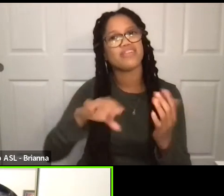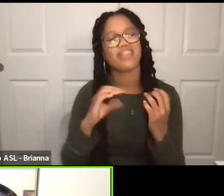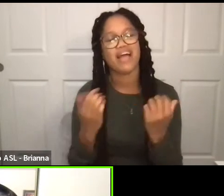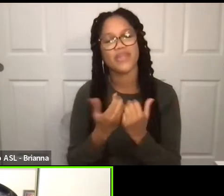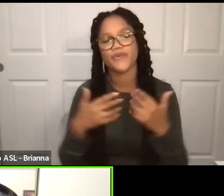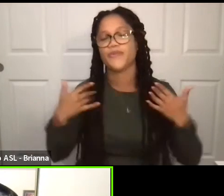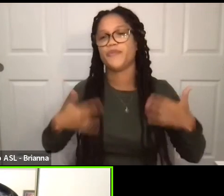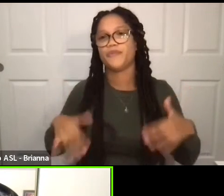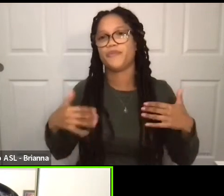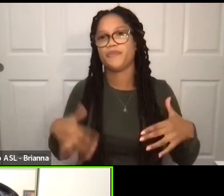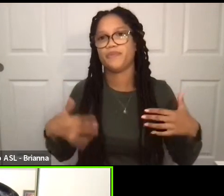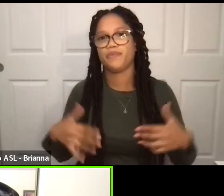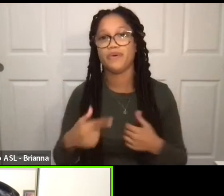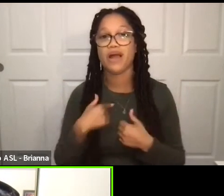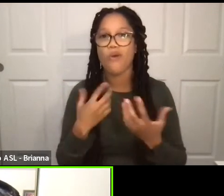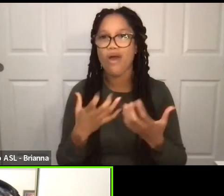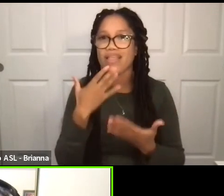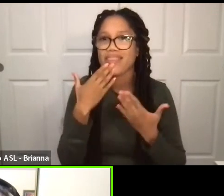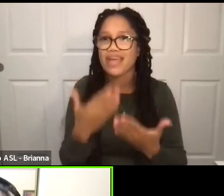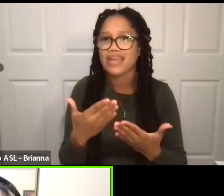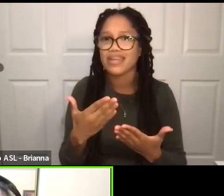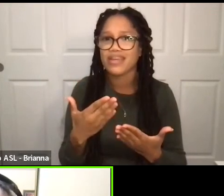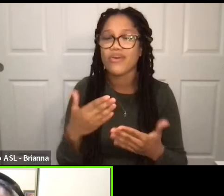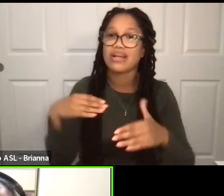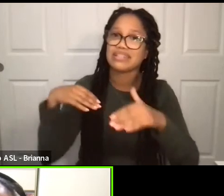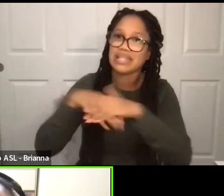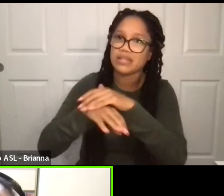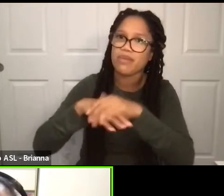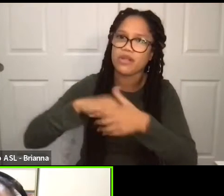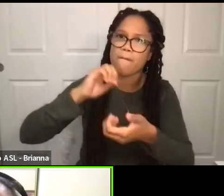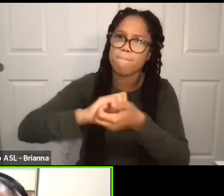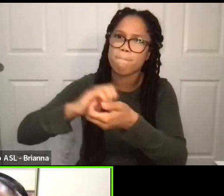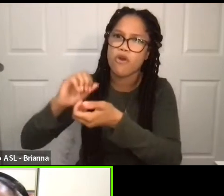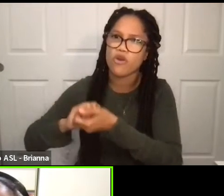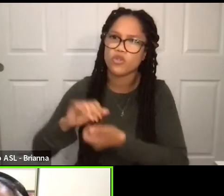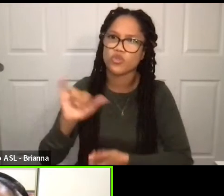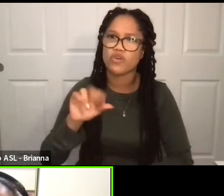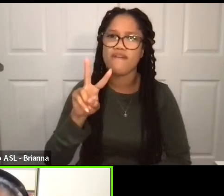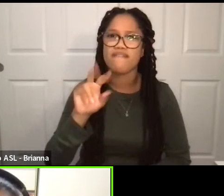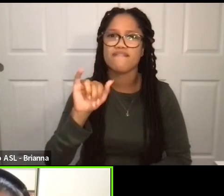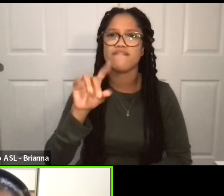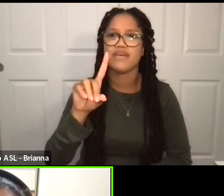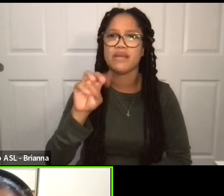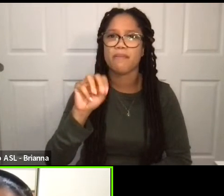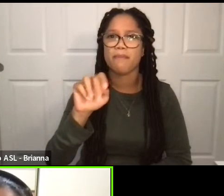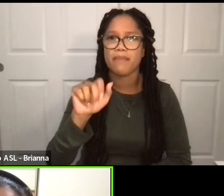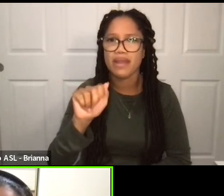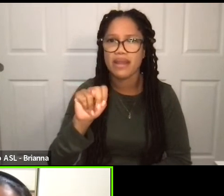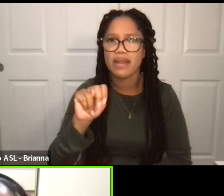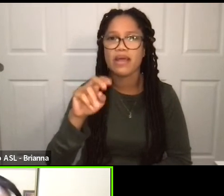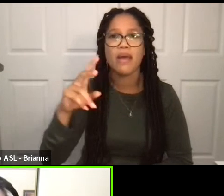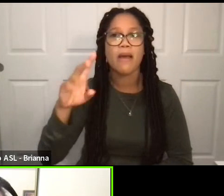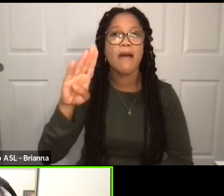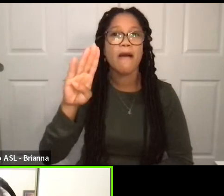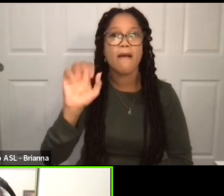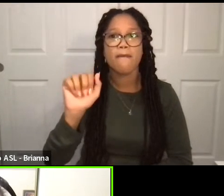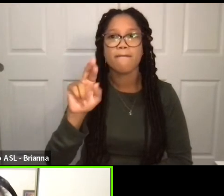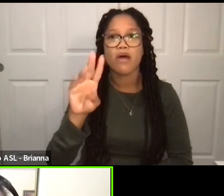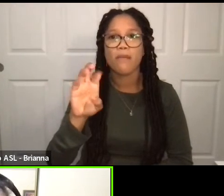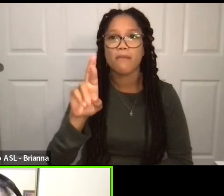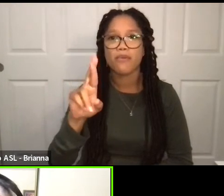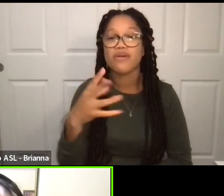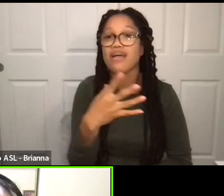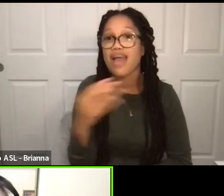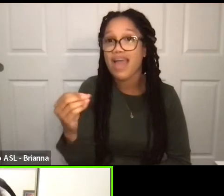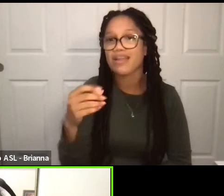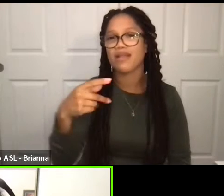I also want to thank our accessibility partners, Goodman Barber and Pro Bono ASL.